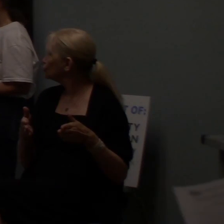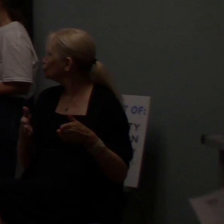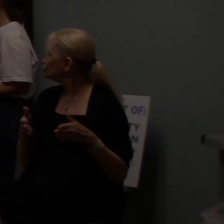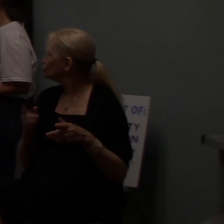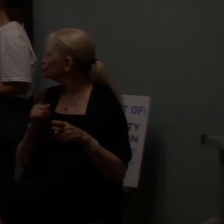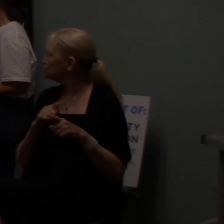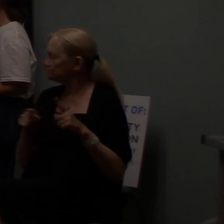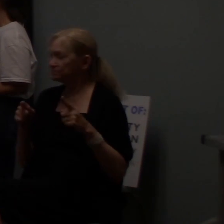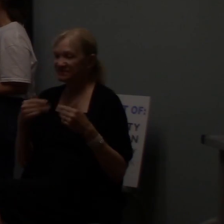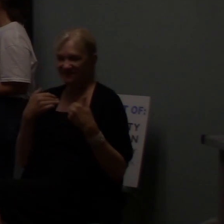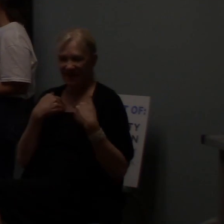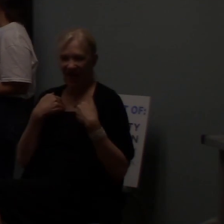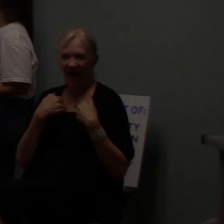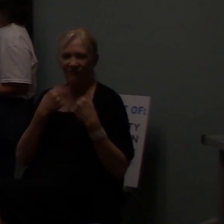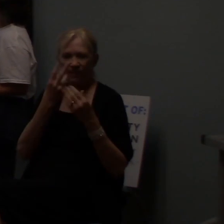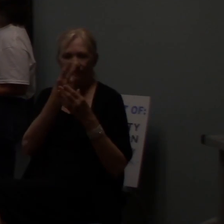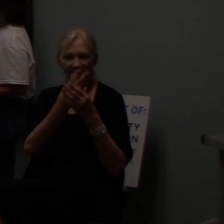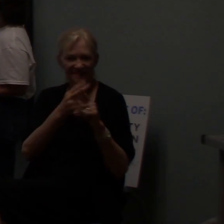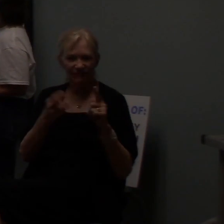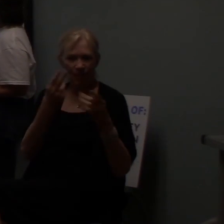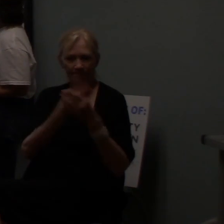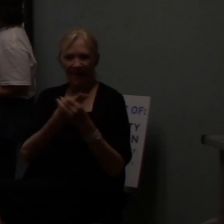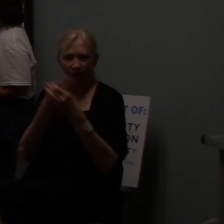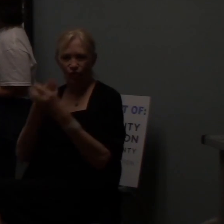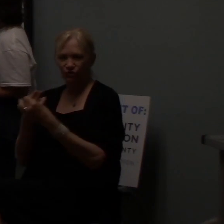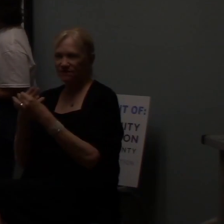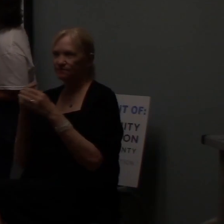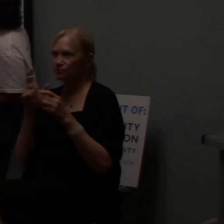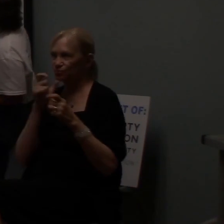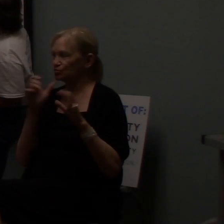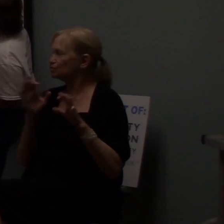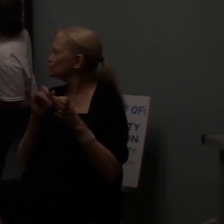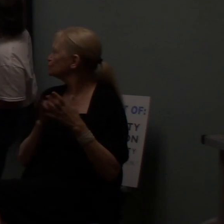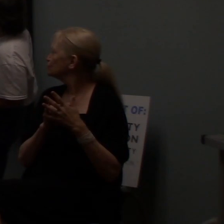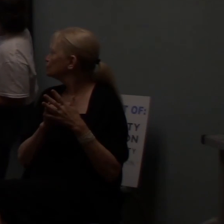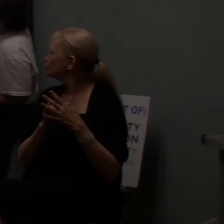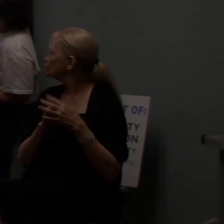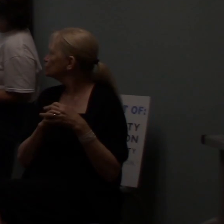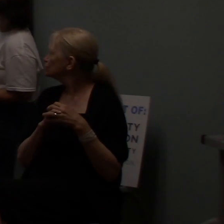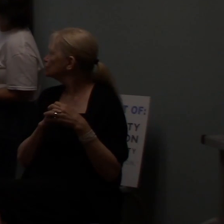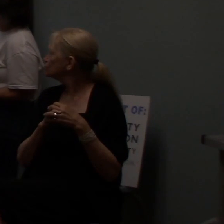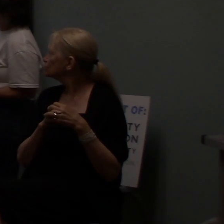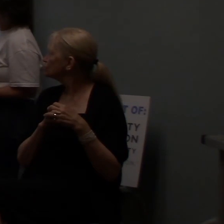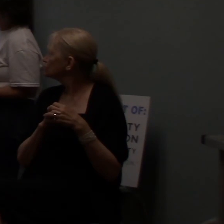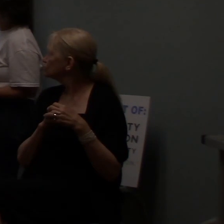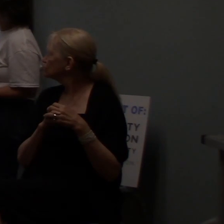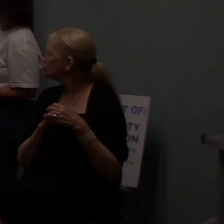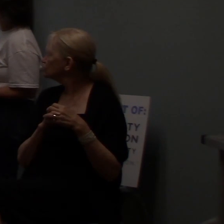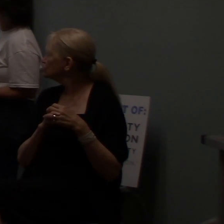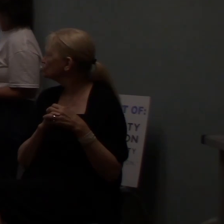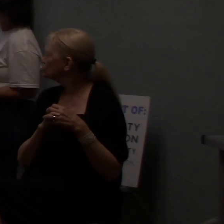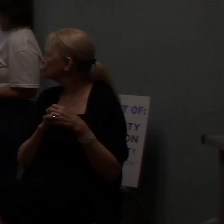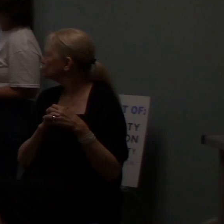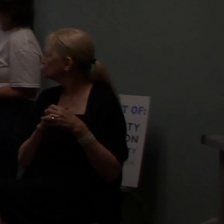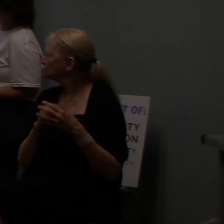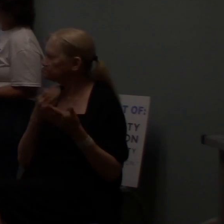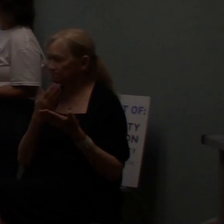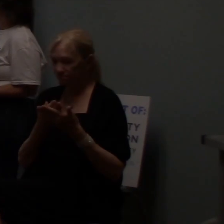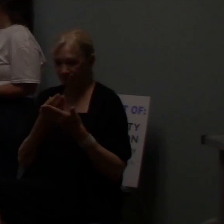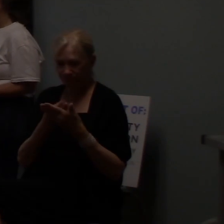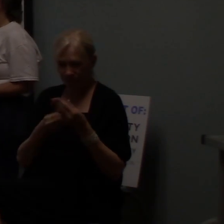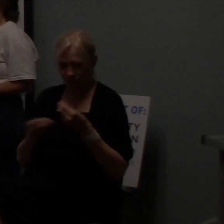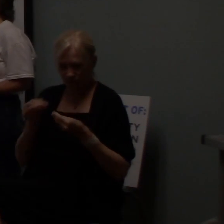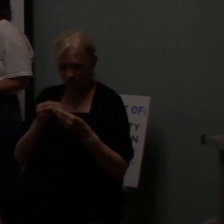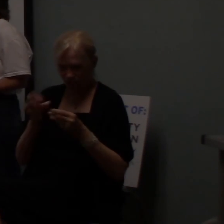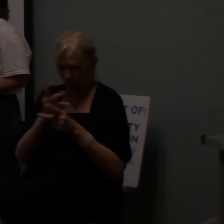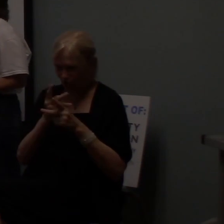of commissioners will coordinate the county departments. And same thing with treasurer, coroner, and